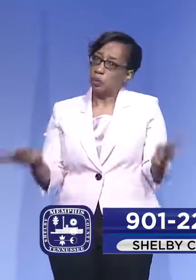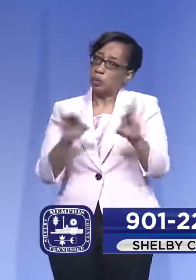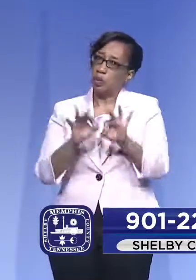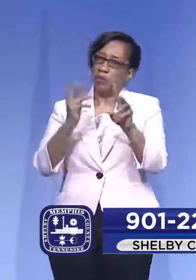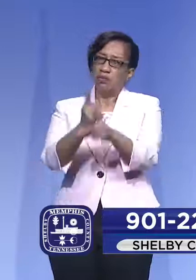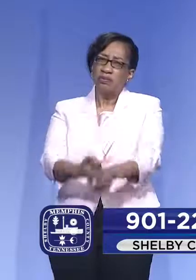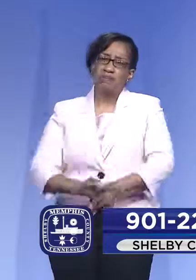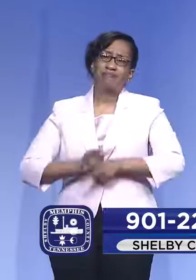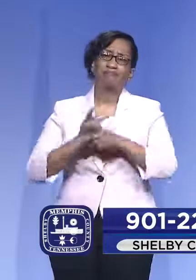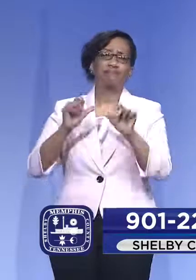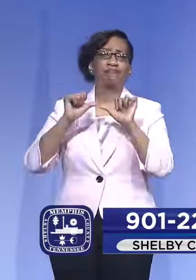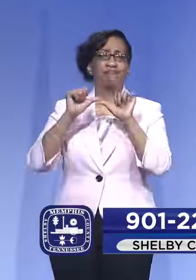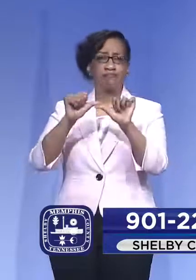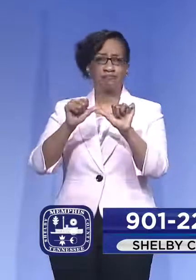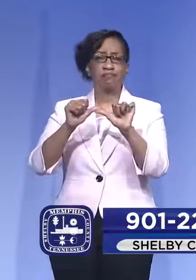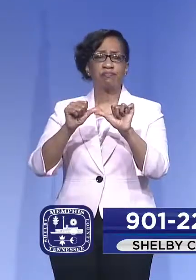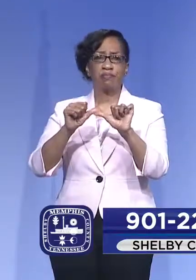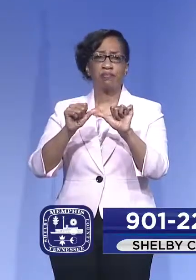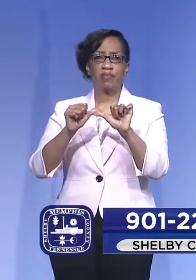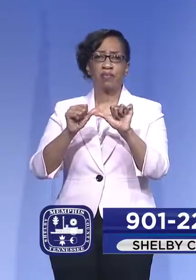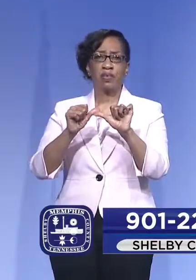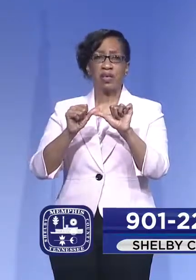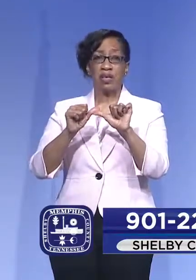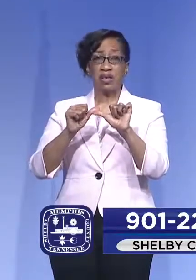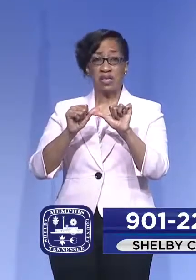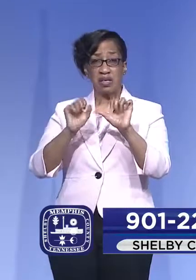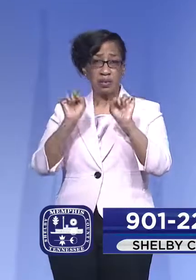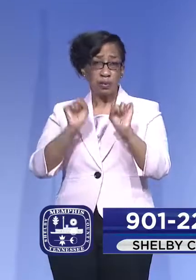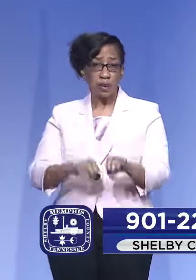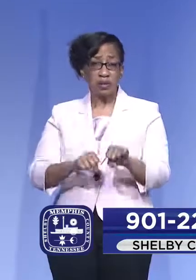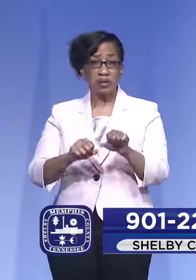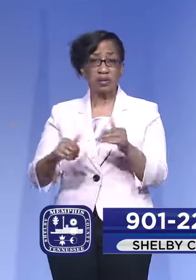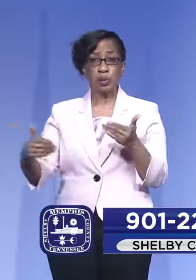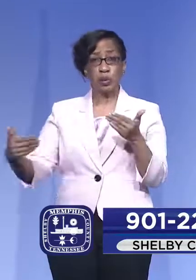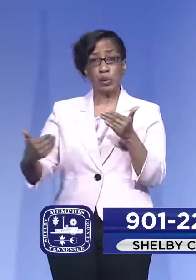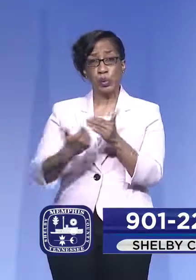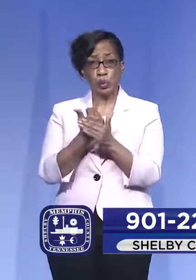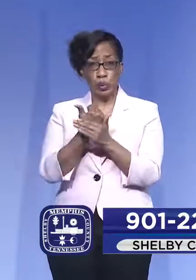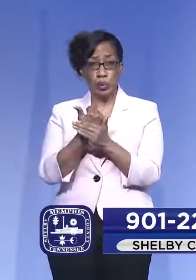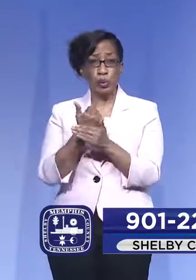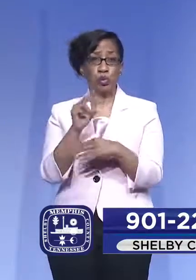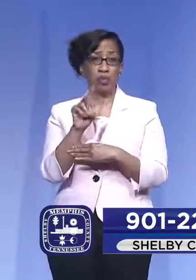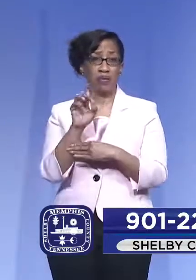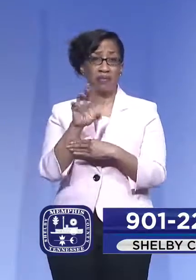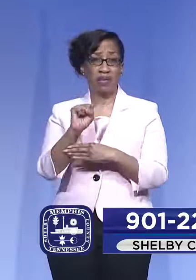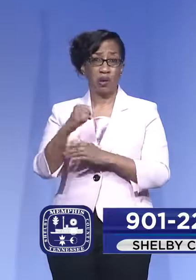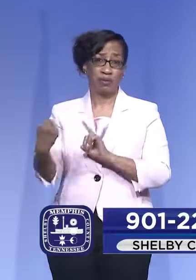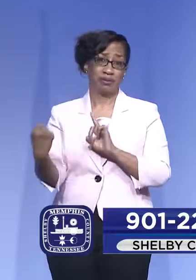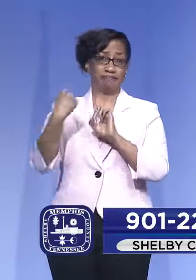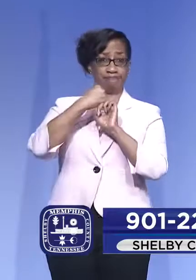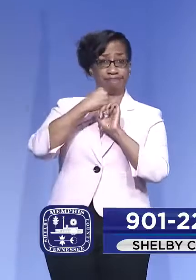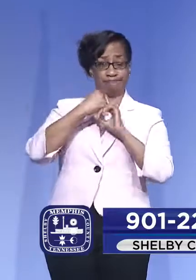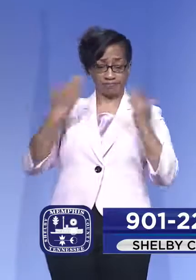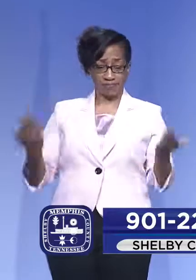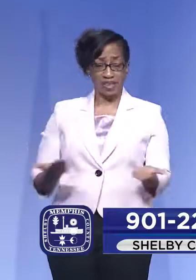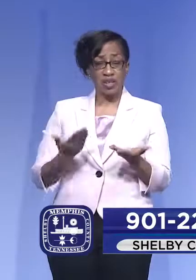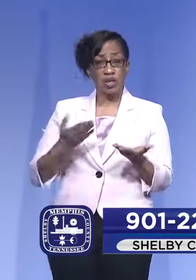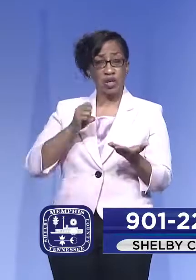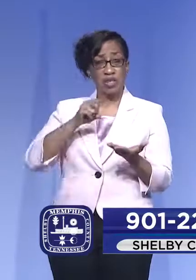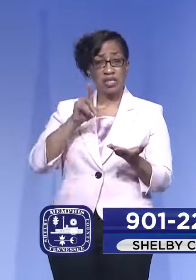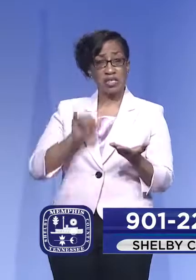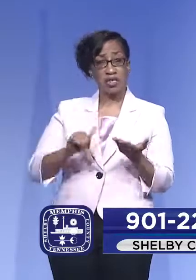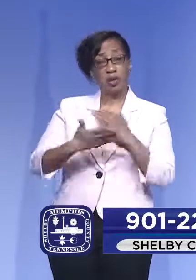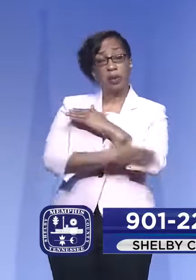for the arrival of new viruses that could pose a concern to our community. Because if